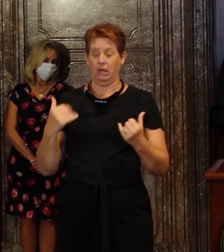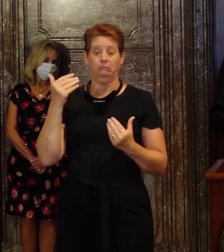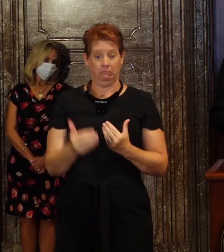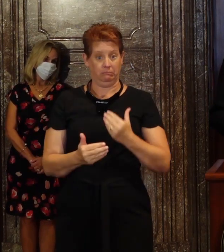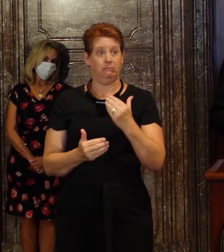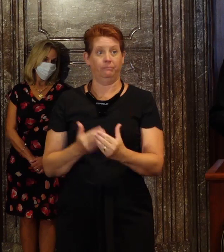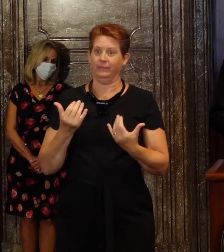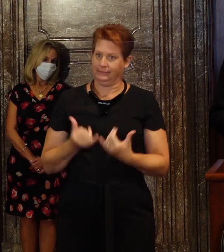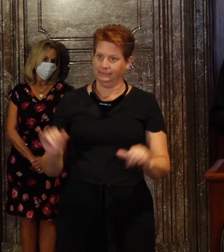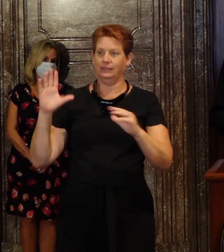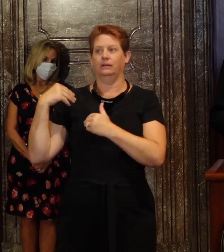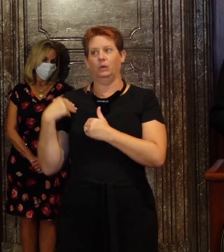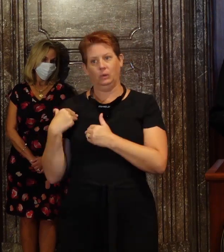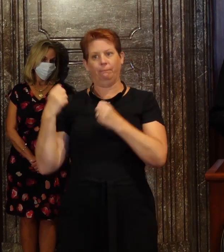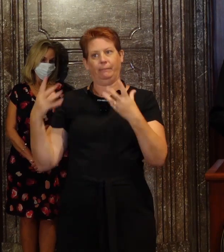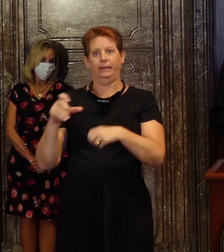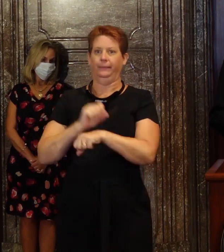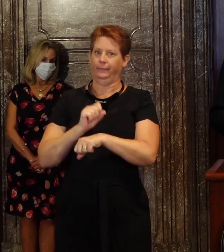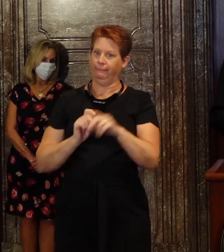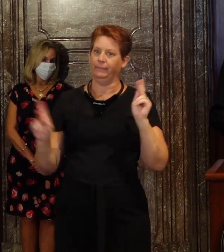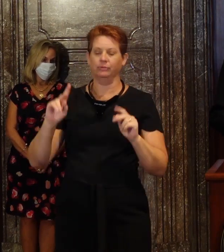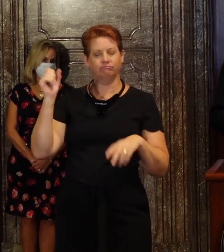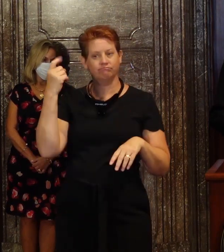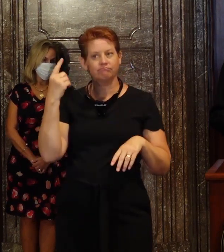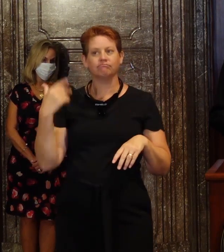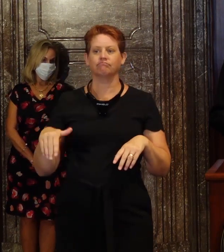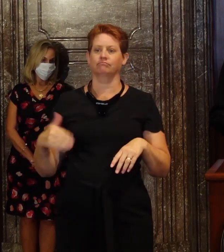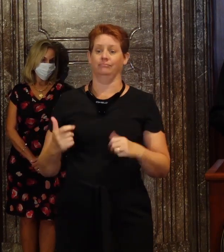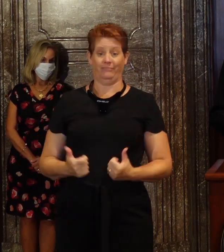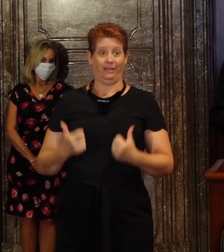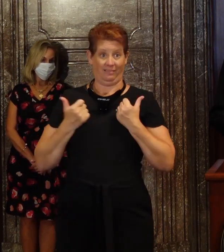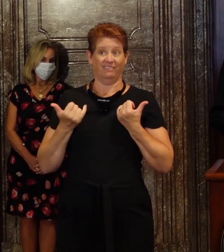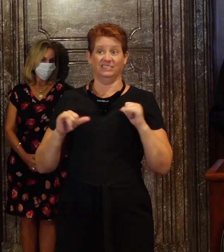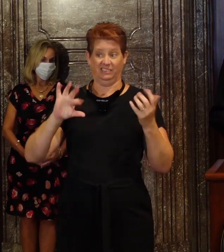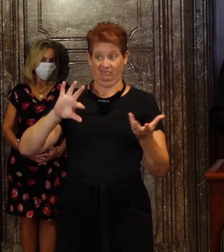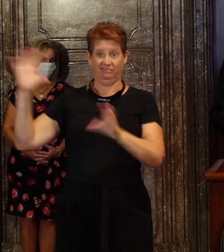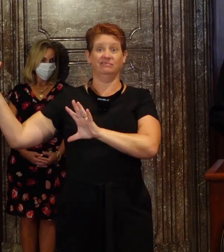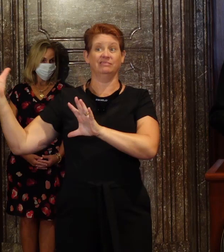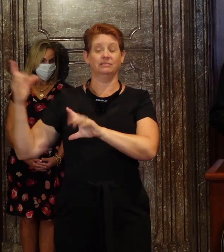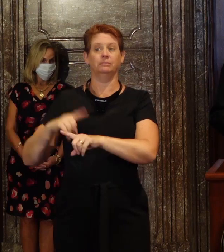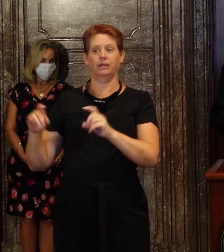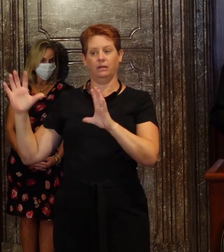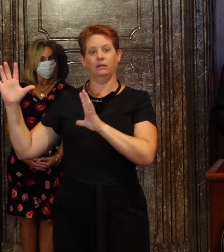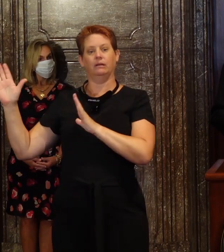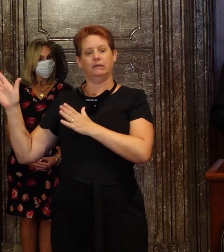is still a burden on a lot of working people, and life is still disrupted, but we're getting back to